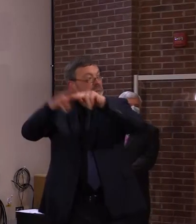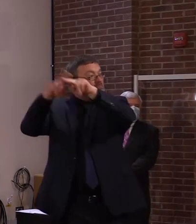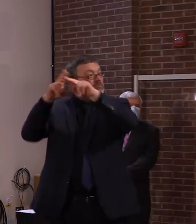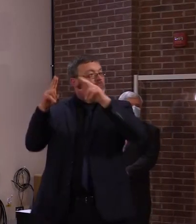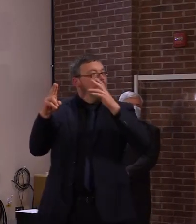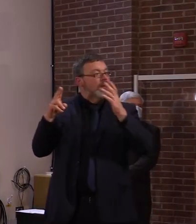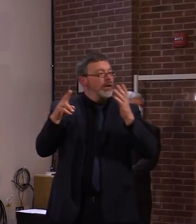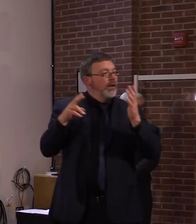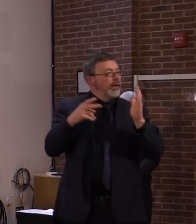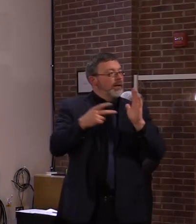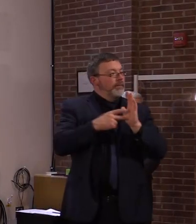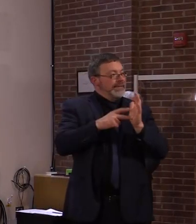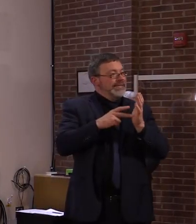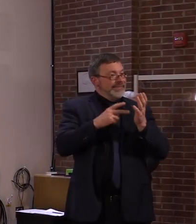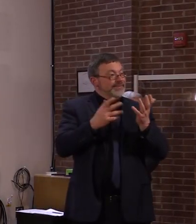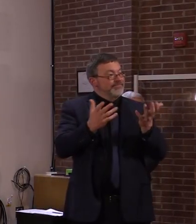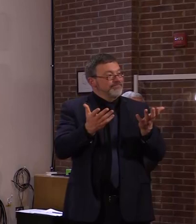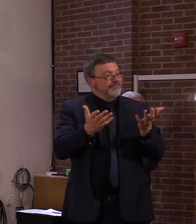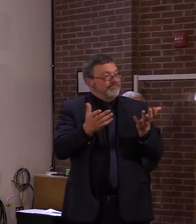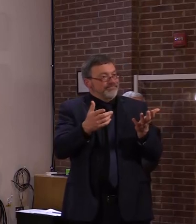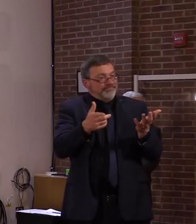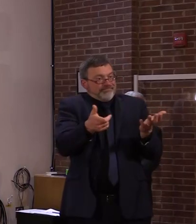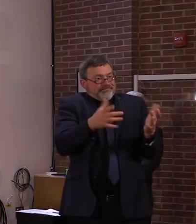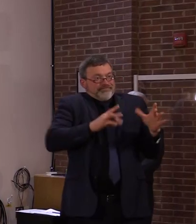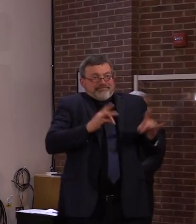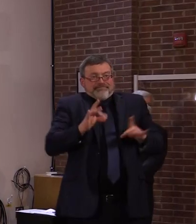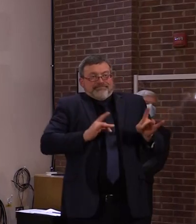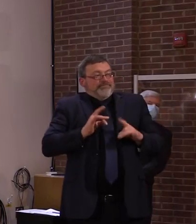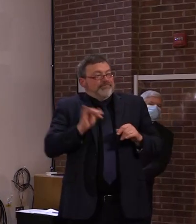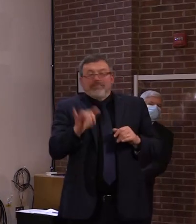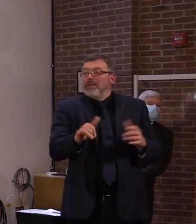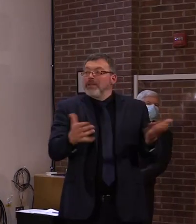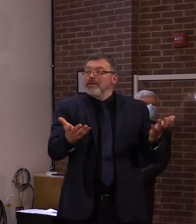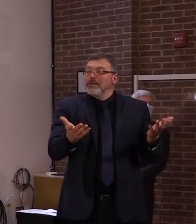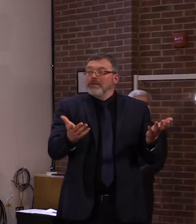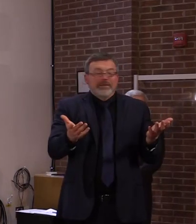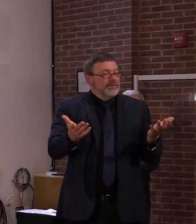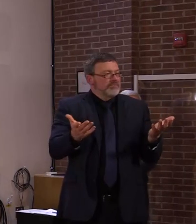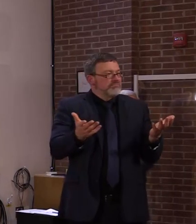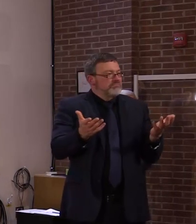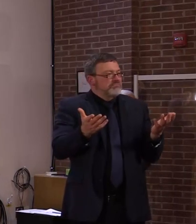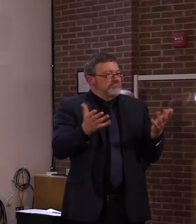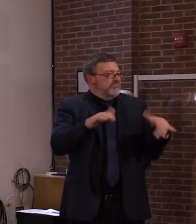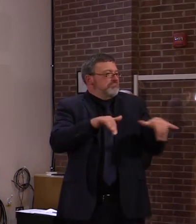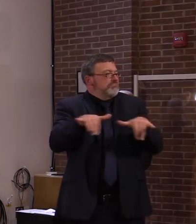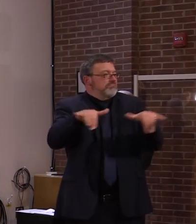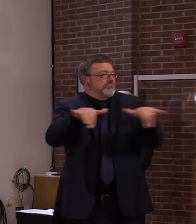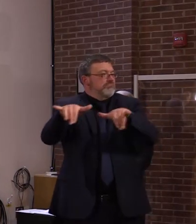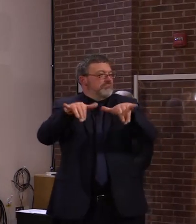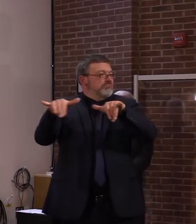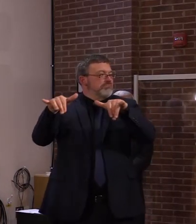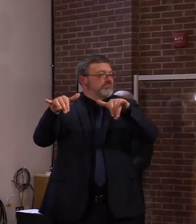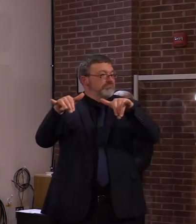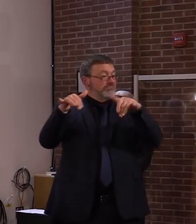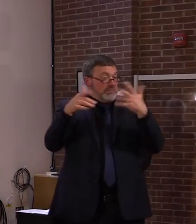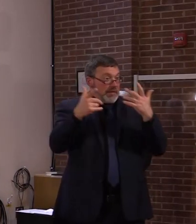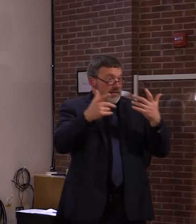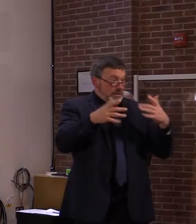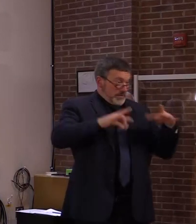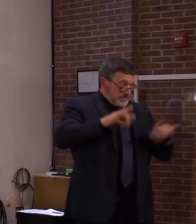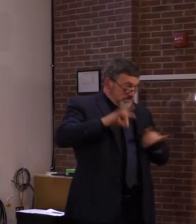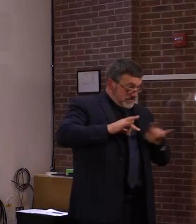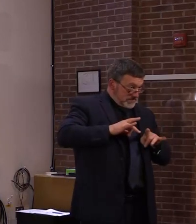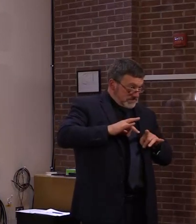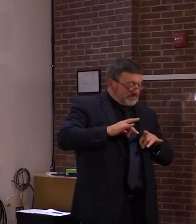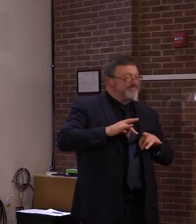them because there were more cases. And that could culminate in more people in an ICU. So part of what we're doing